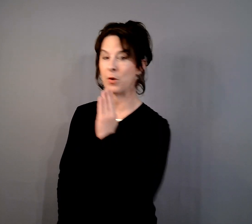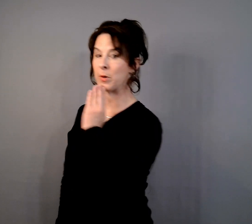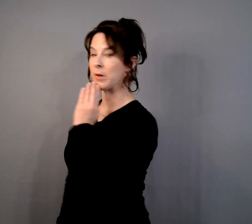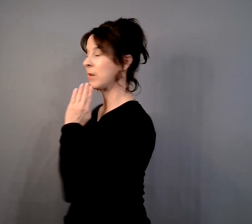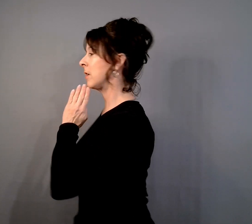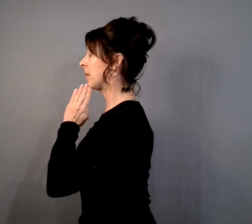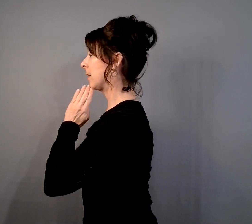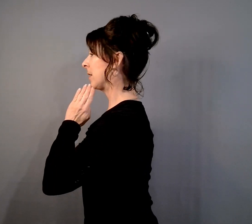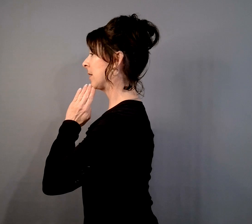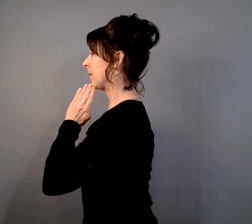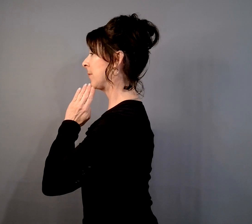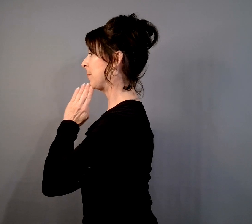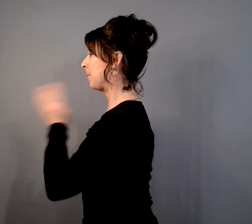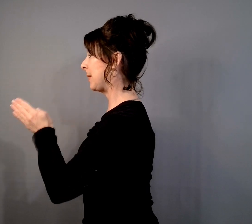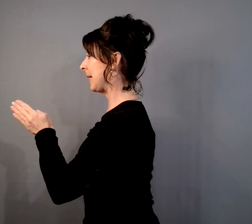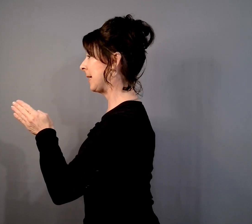forward, B.